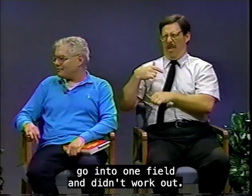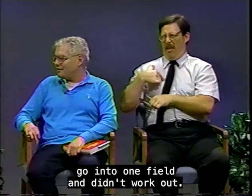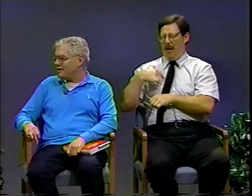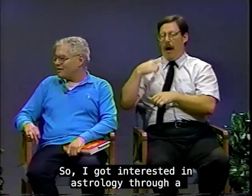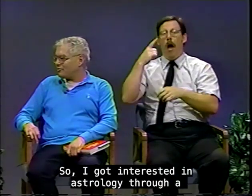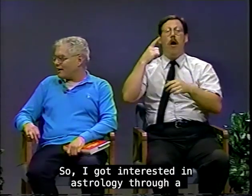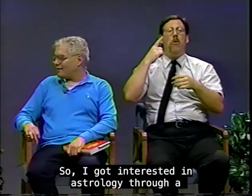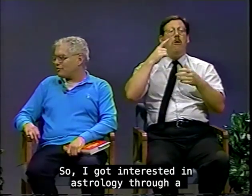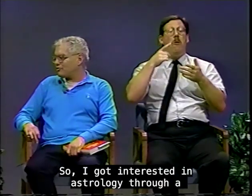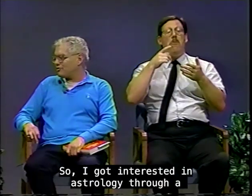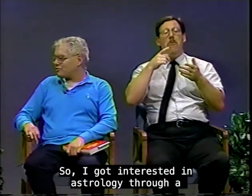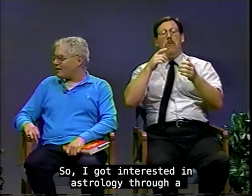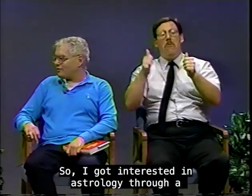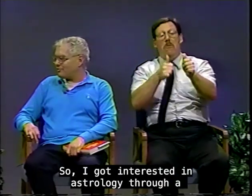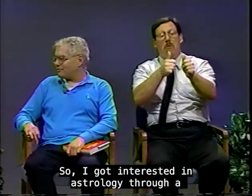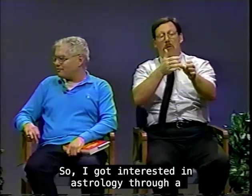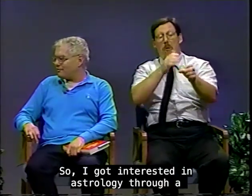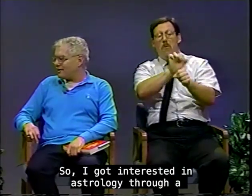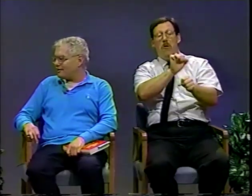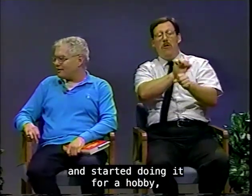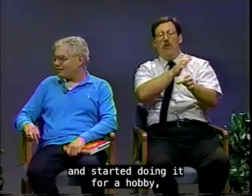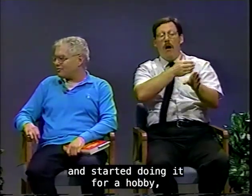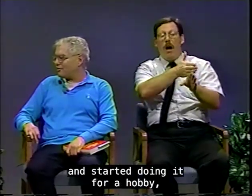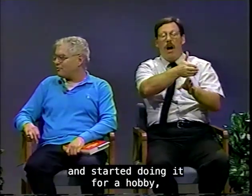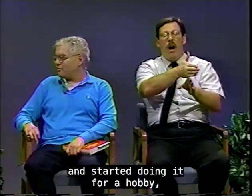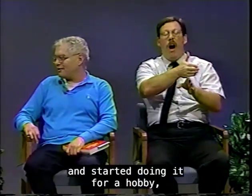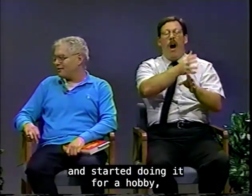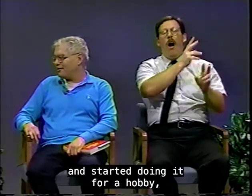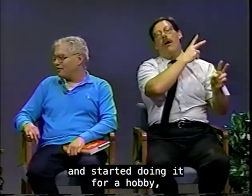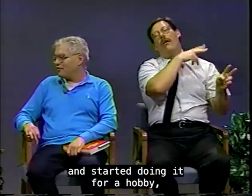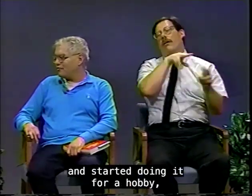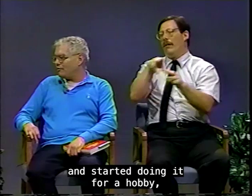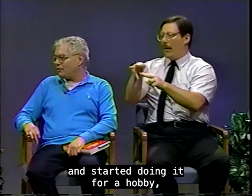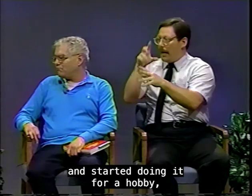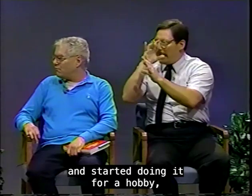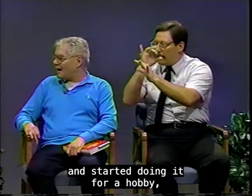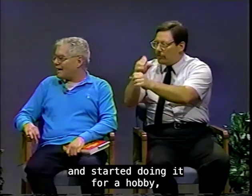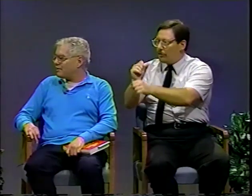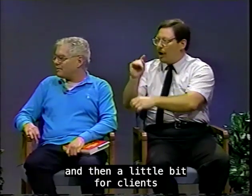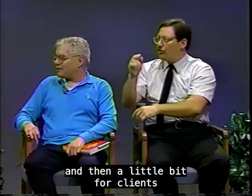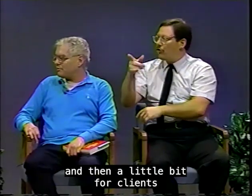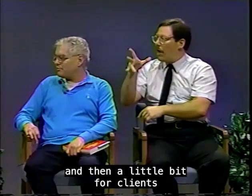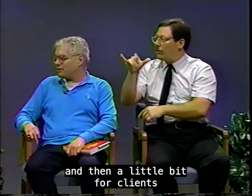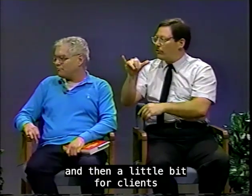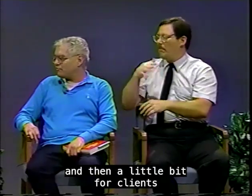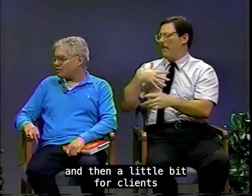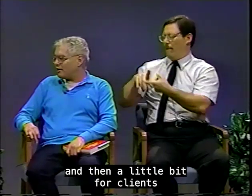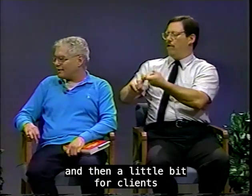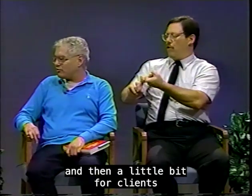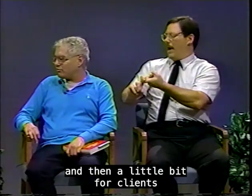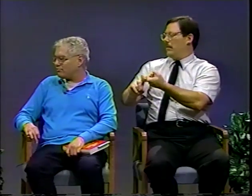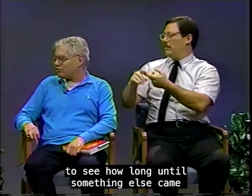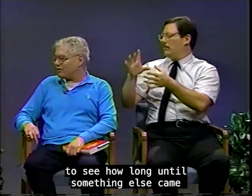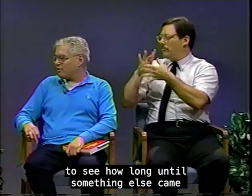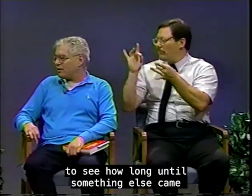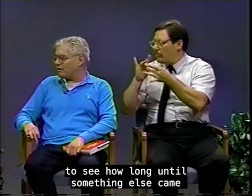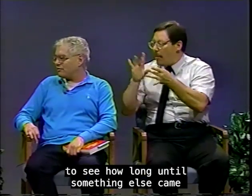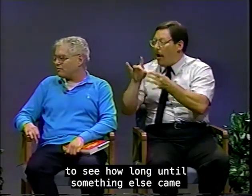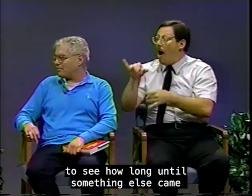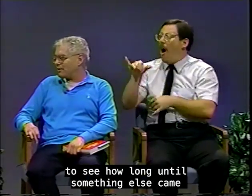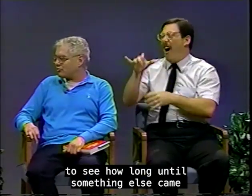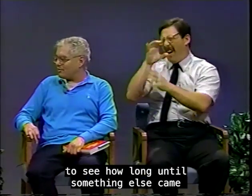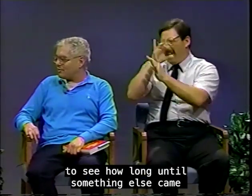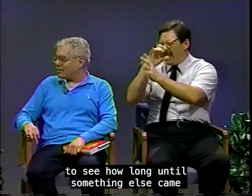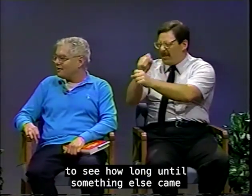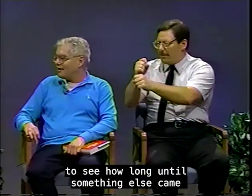work out. So I got interested in astrology through a friend and started doing it for a hobby and then a little bit for clients to see how long,